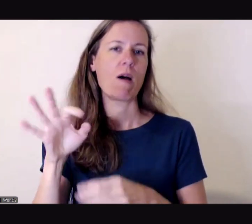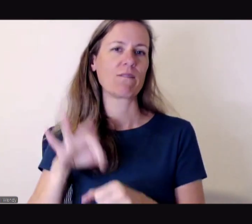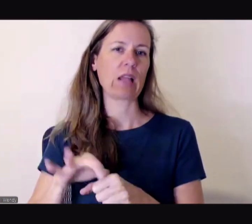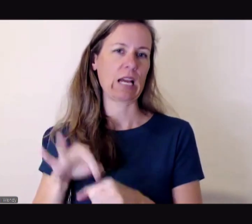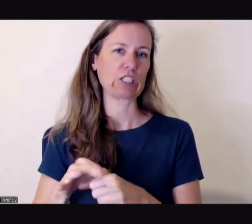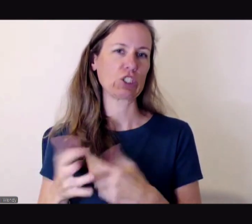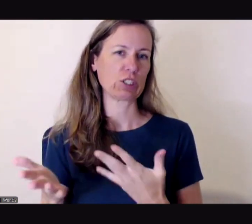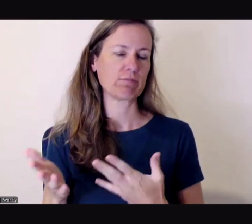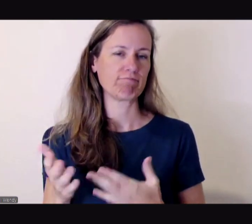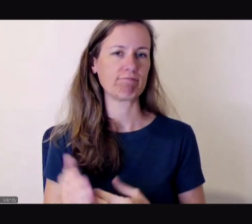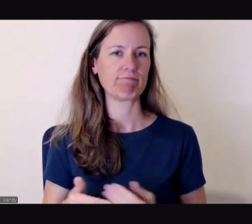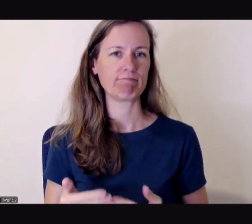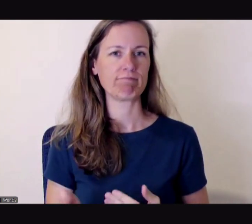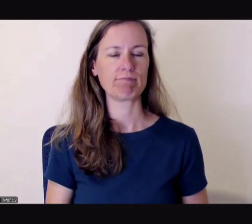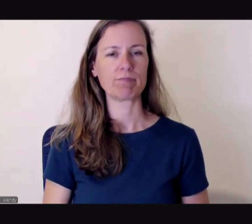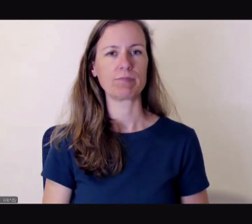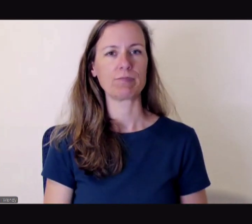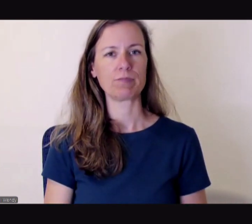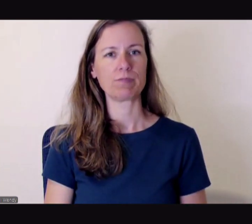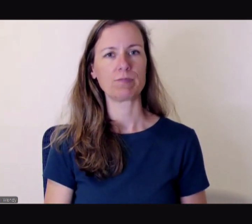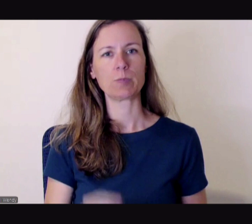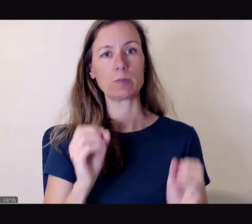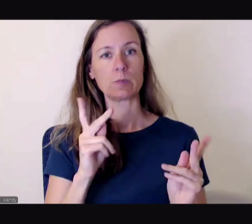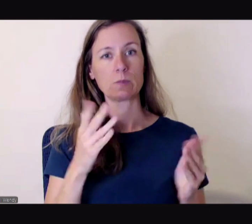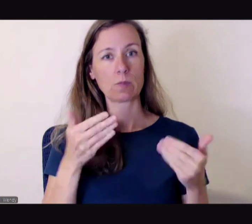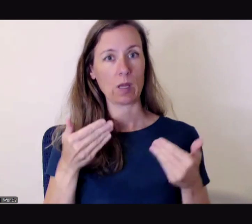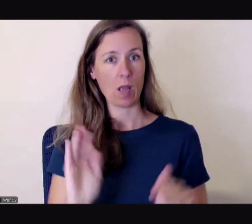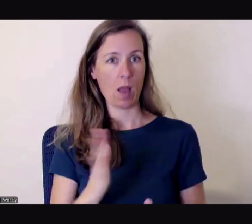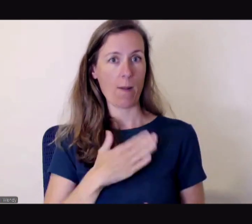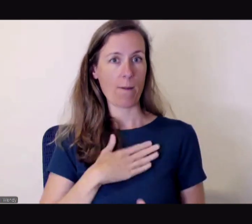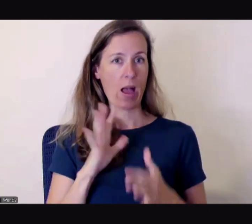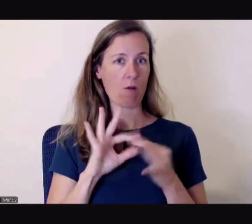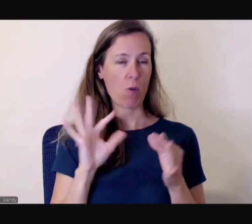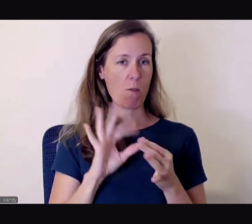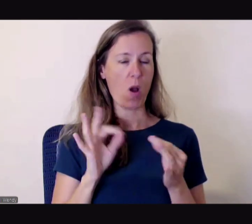All right, now to the remainder of my remarks.